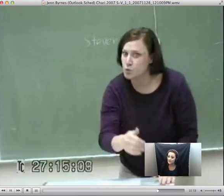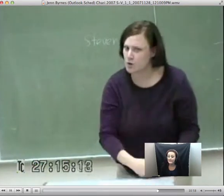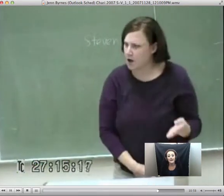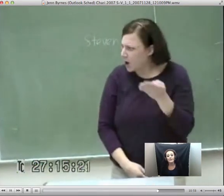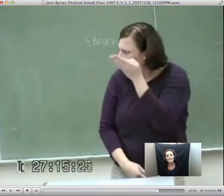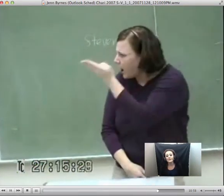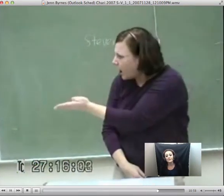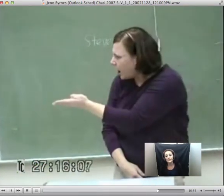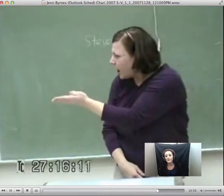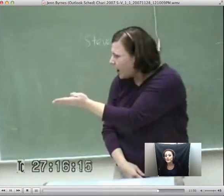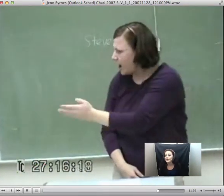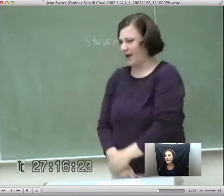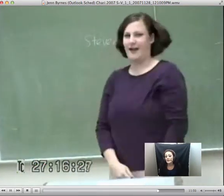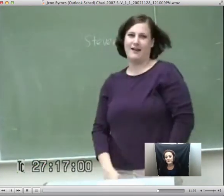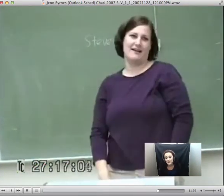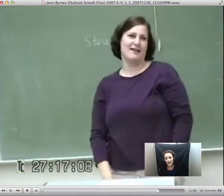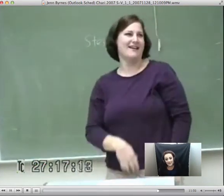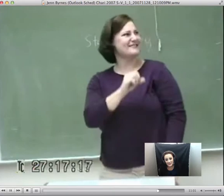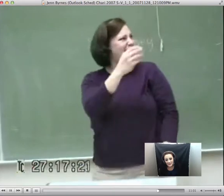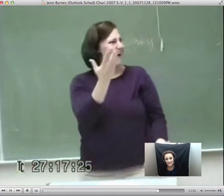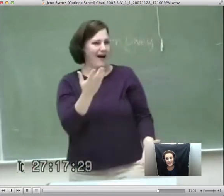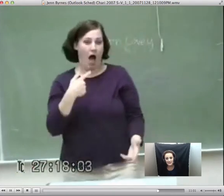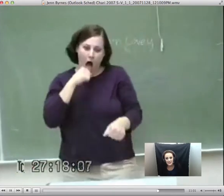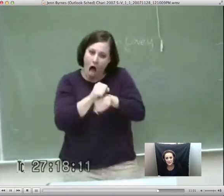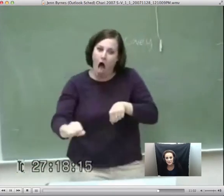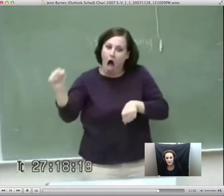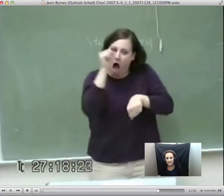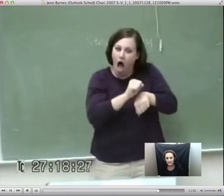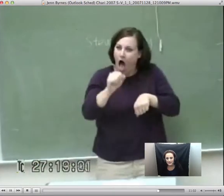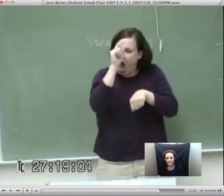it out in a beautiful, colorful calendar and gave it to him.